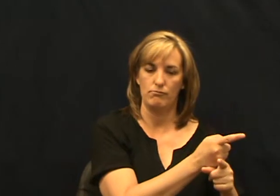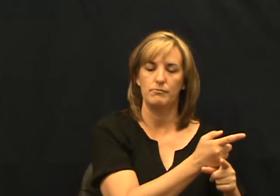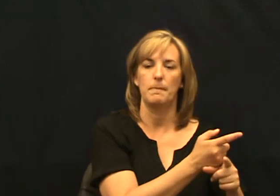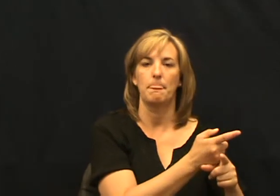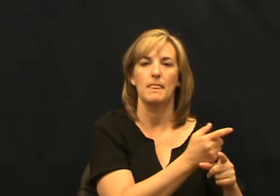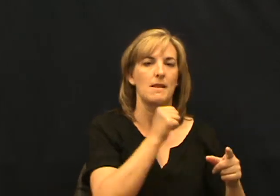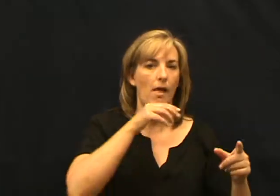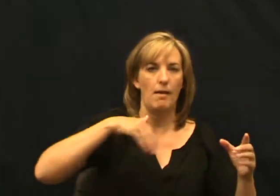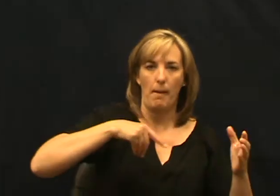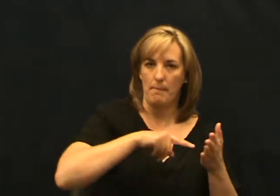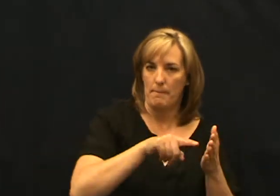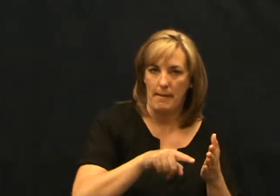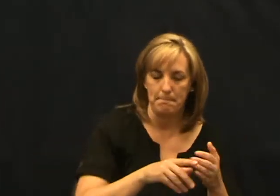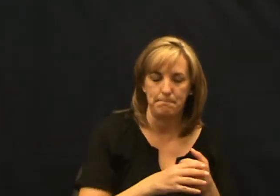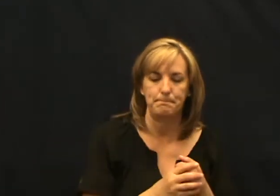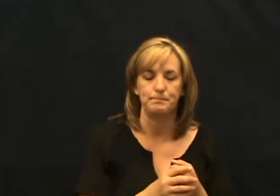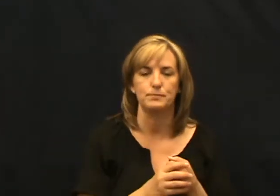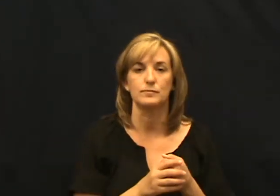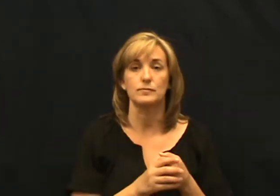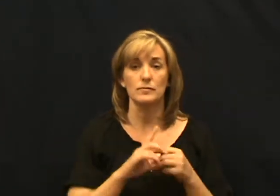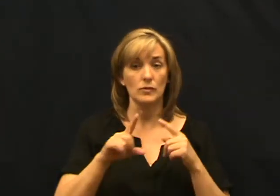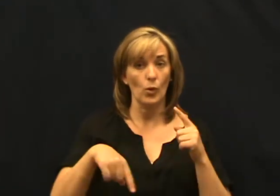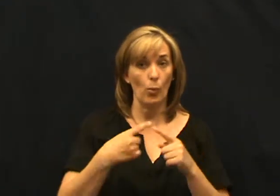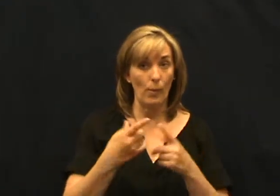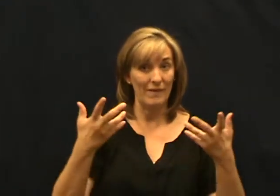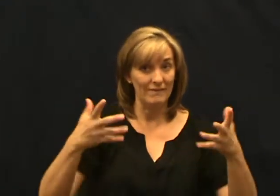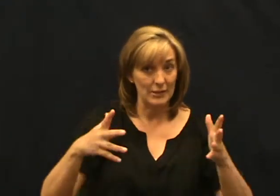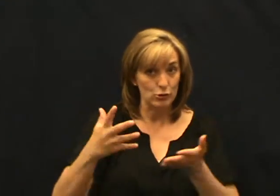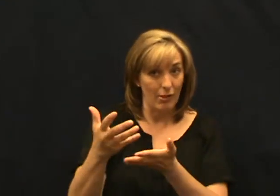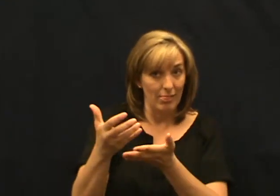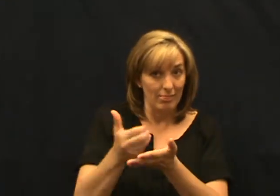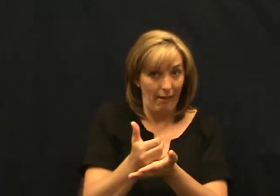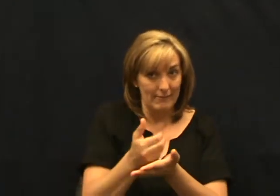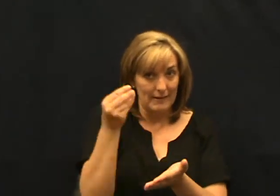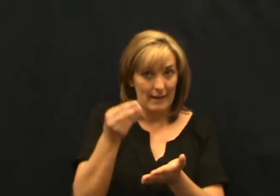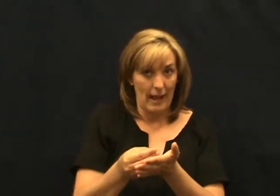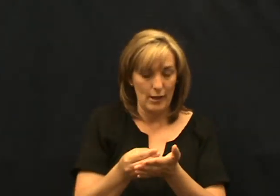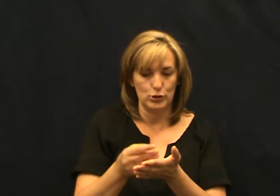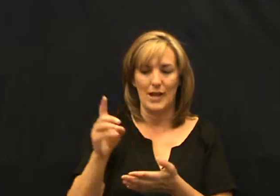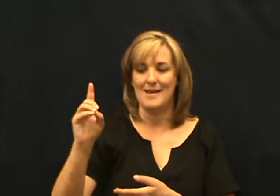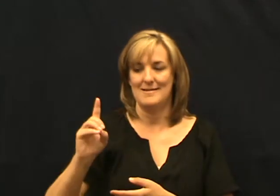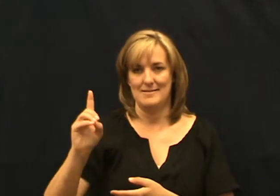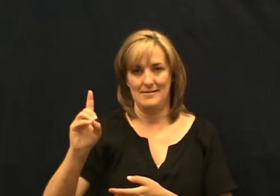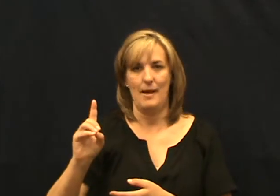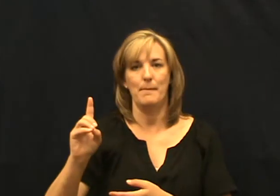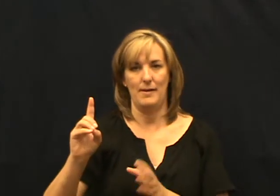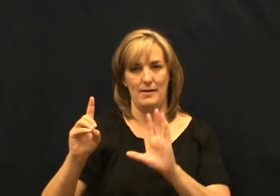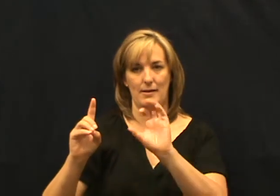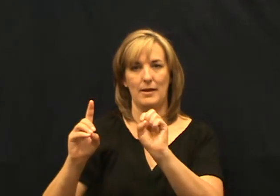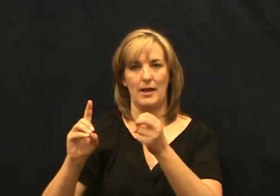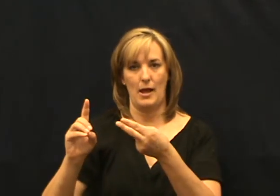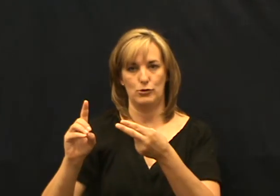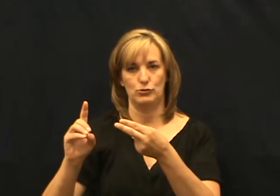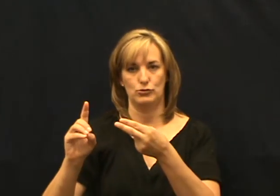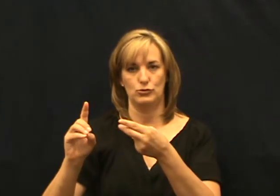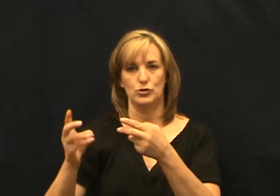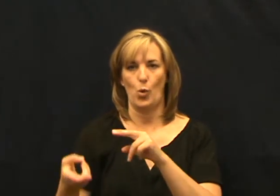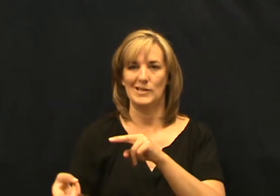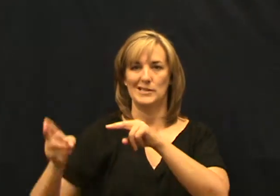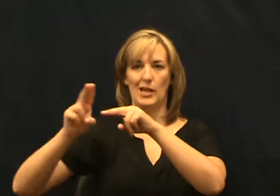it. Then, when we collect that cash, we debit cash to show the increase in the cash asset account, and